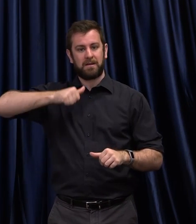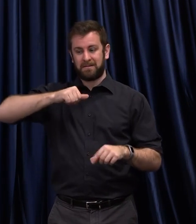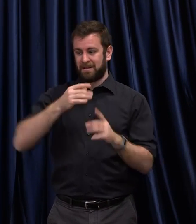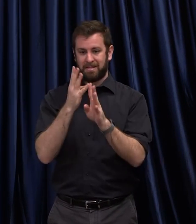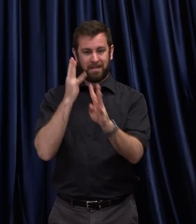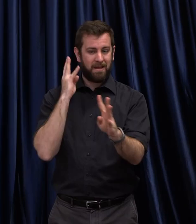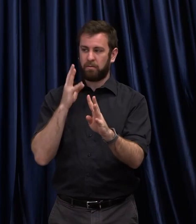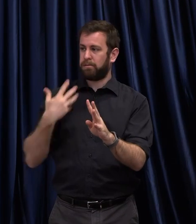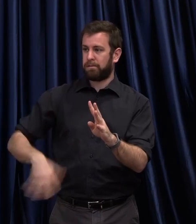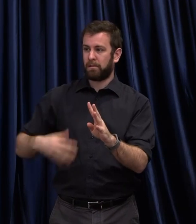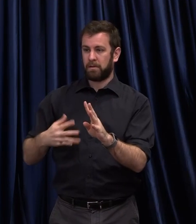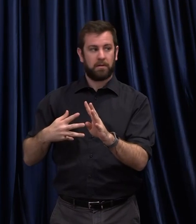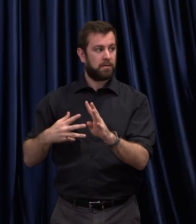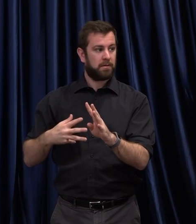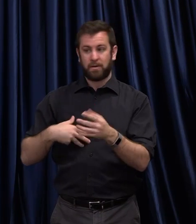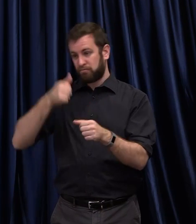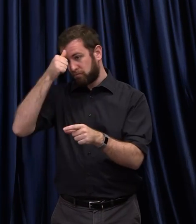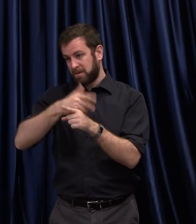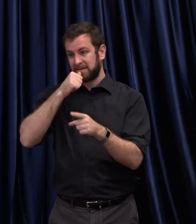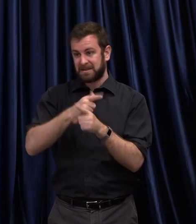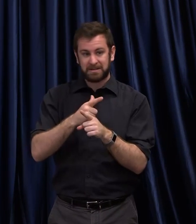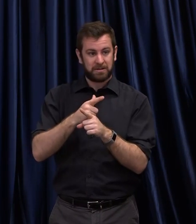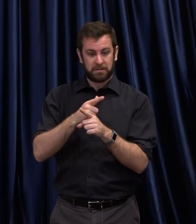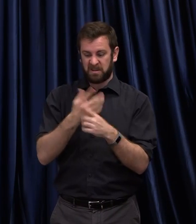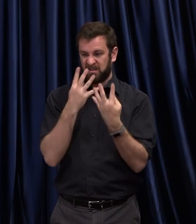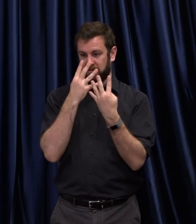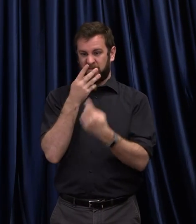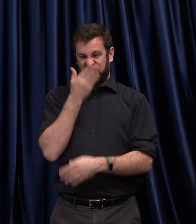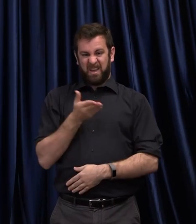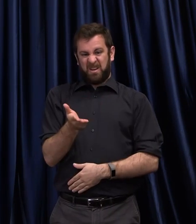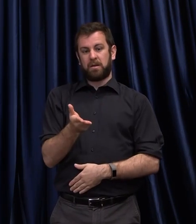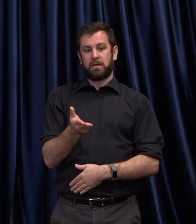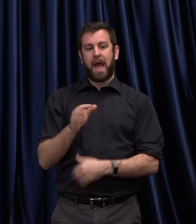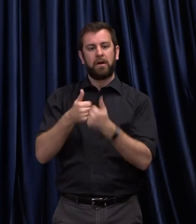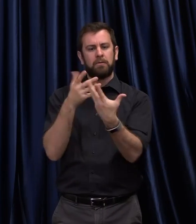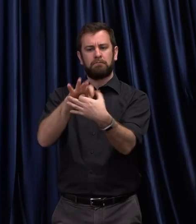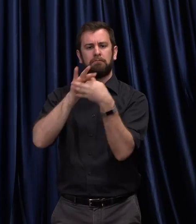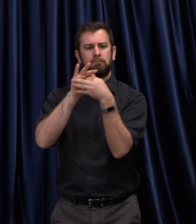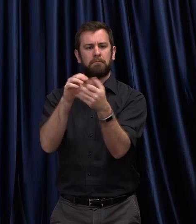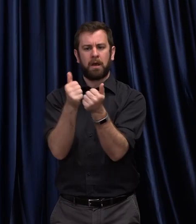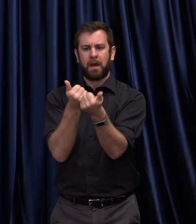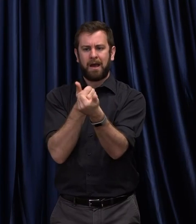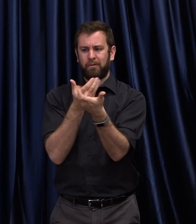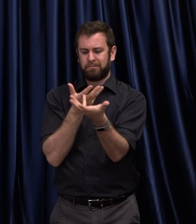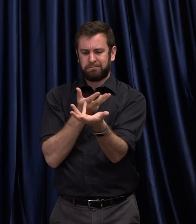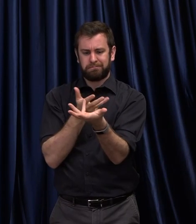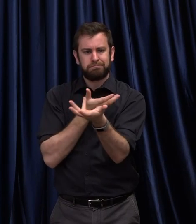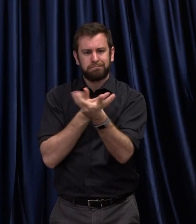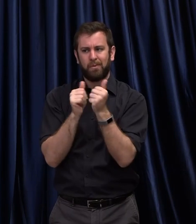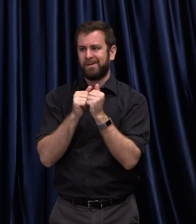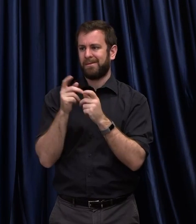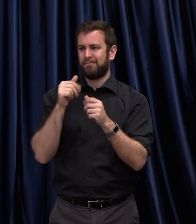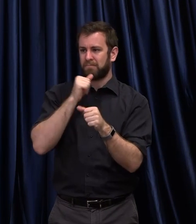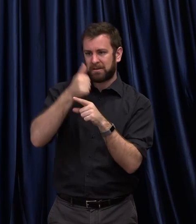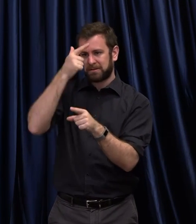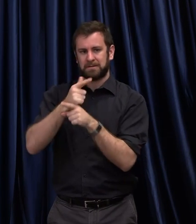heavy. Your brother and sister is in front of you. How do you relate to them? Just a little bit of goodness, a little